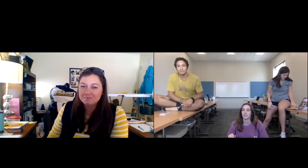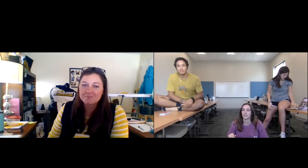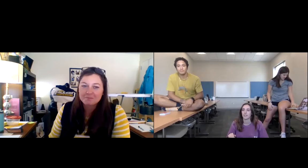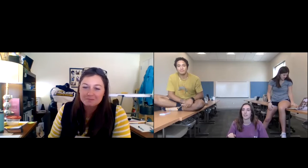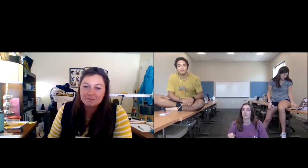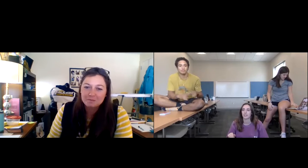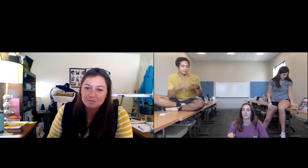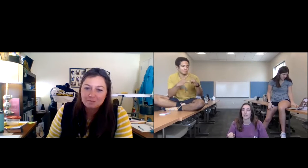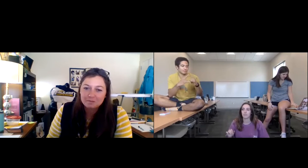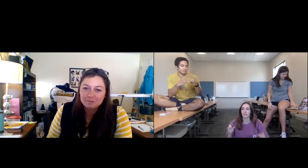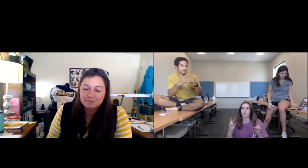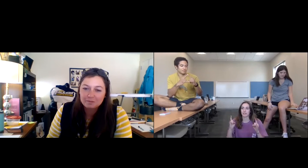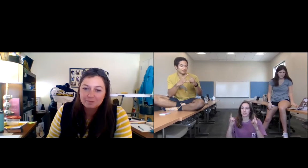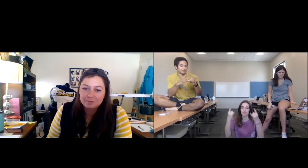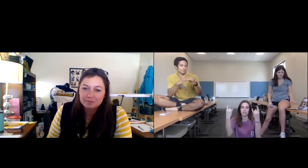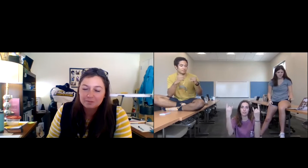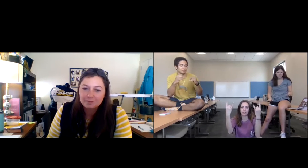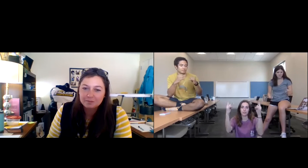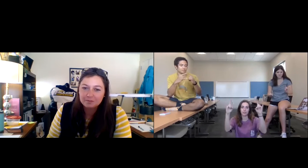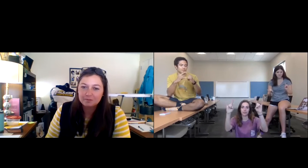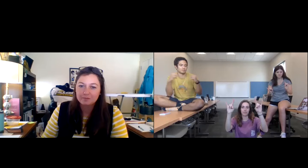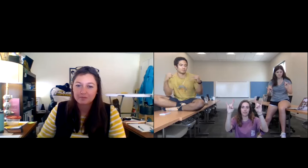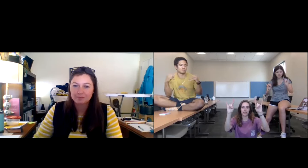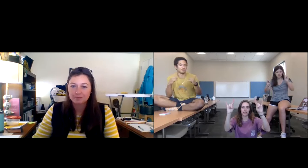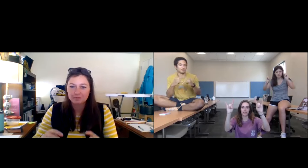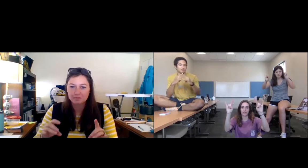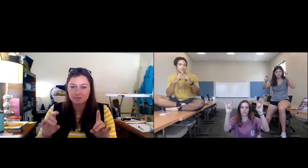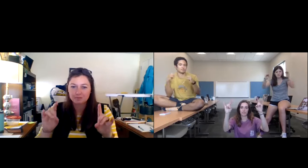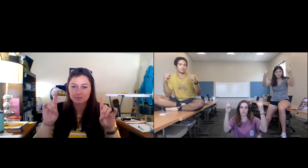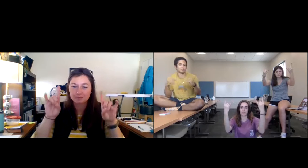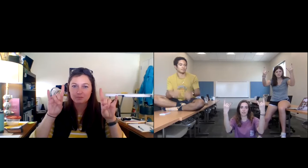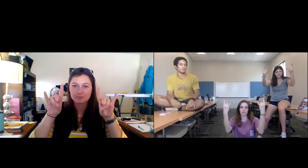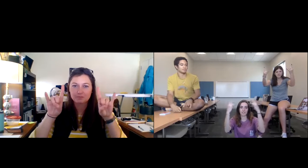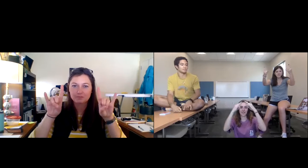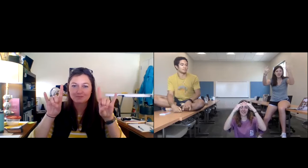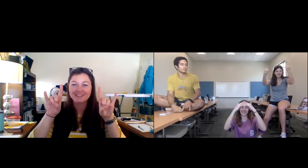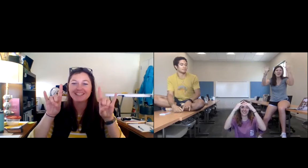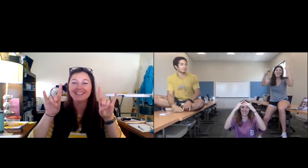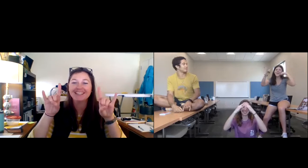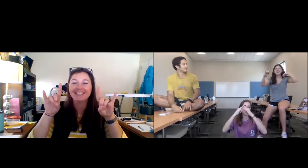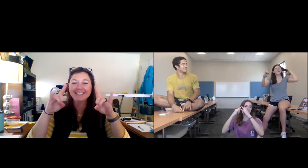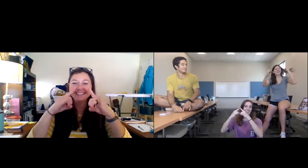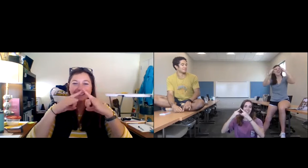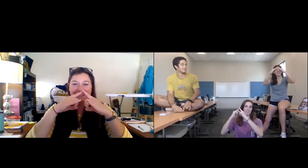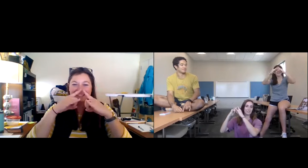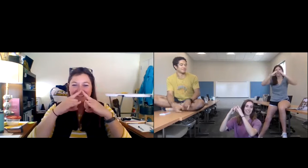And then camping, you make the rock on sign, and you make a